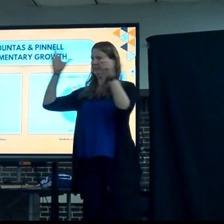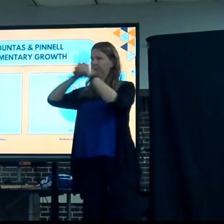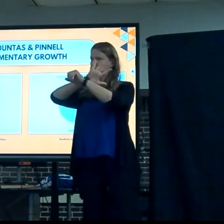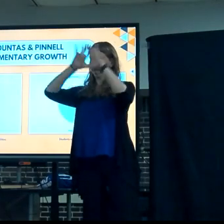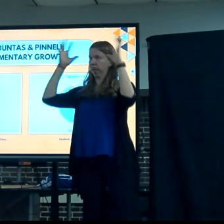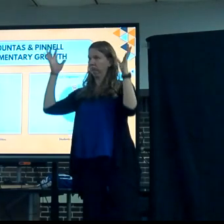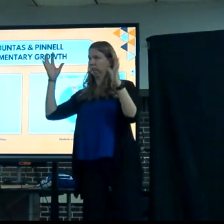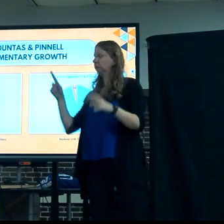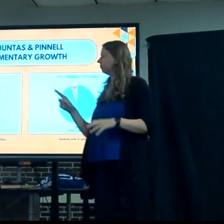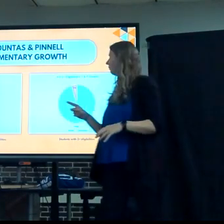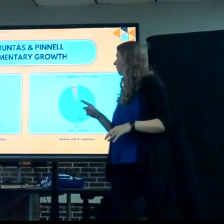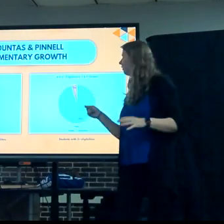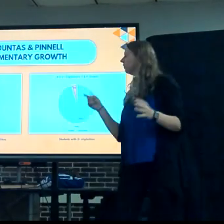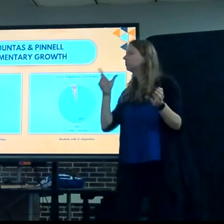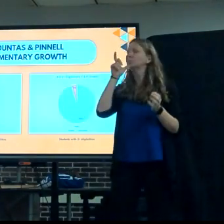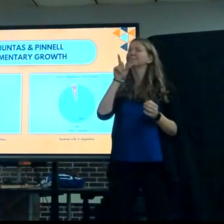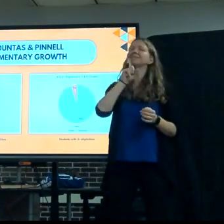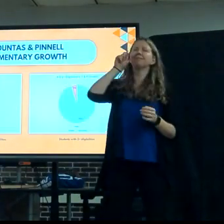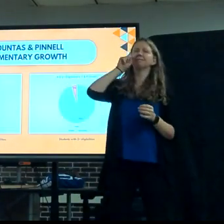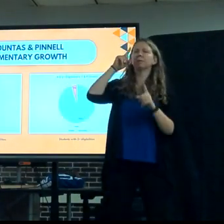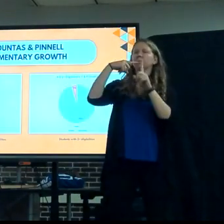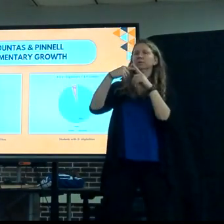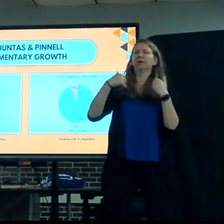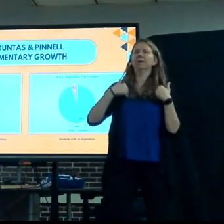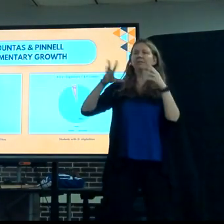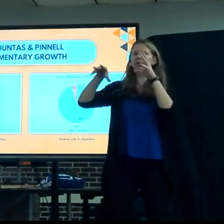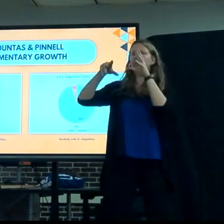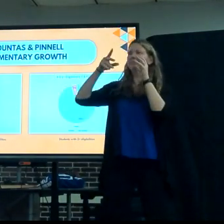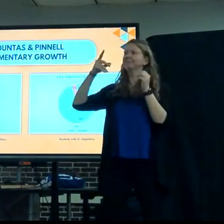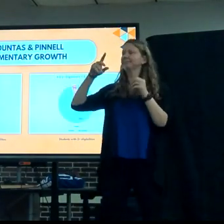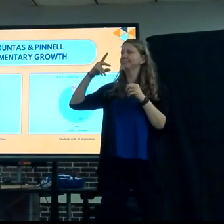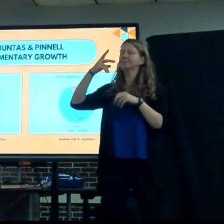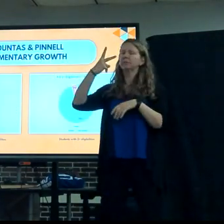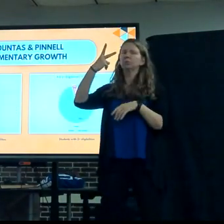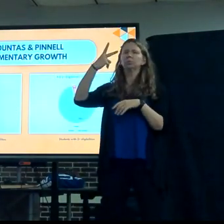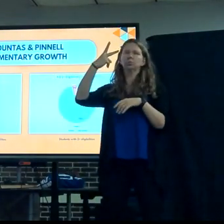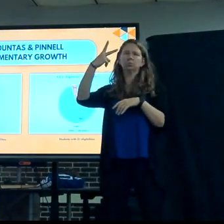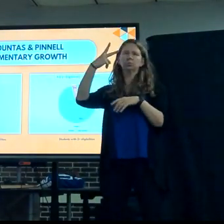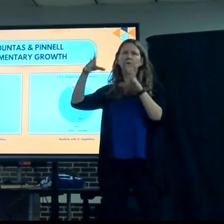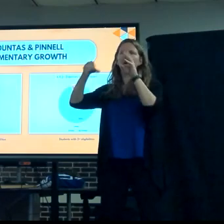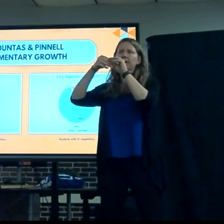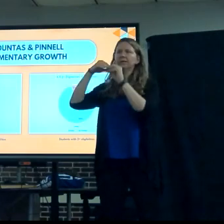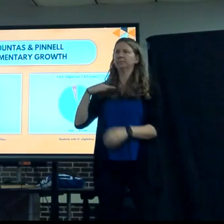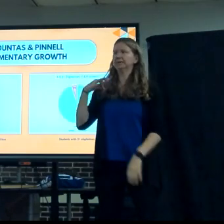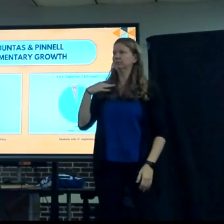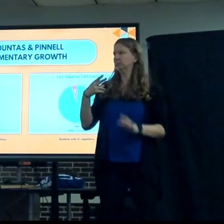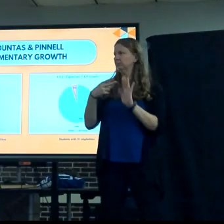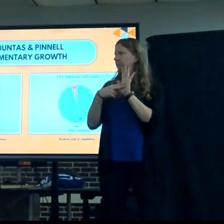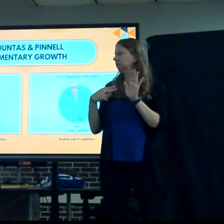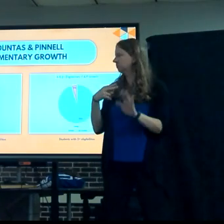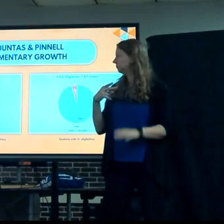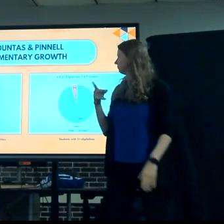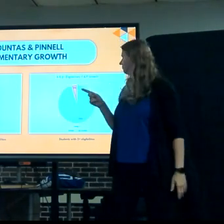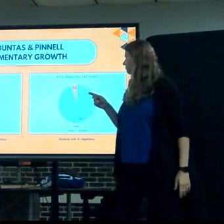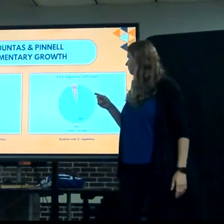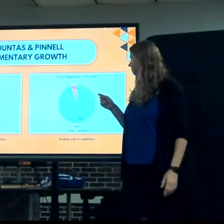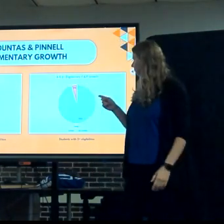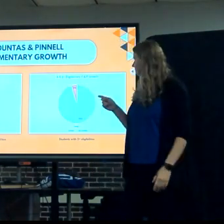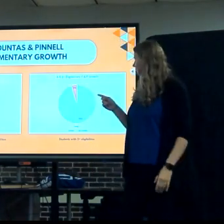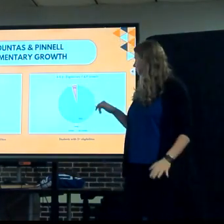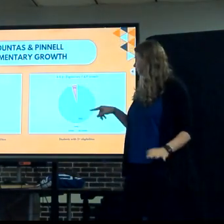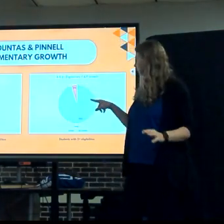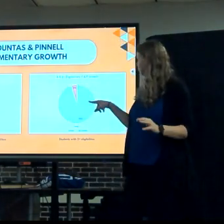first image shows all the students. The second image shows just our students that are deaf and hard of hearing with